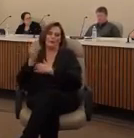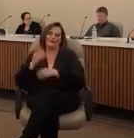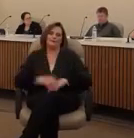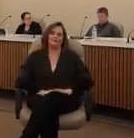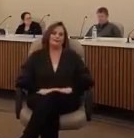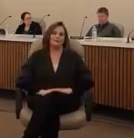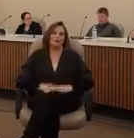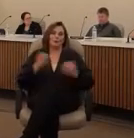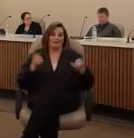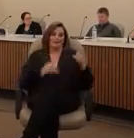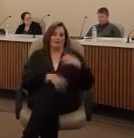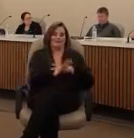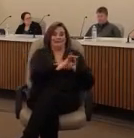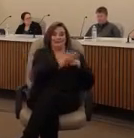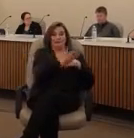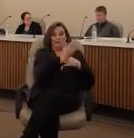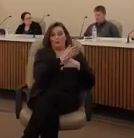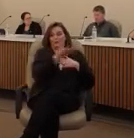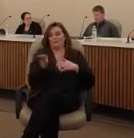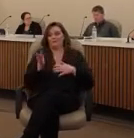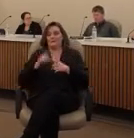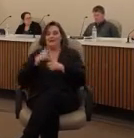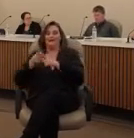it's 8 to 6. I'm